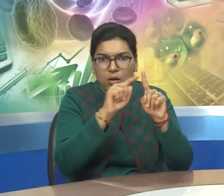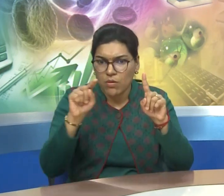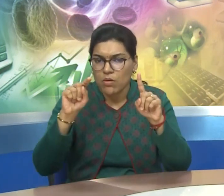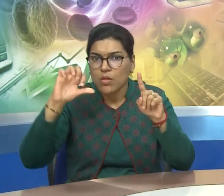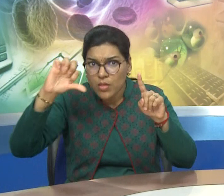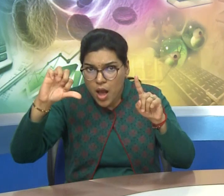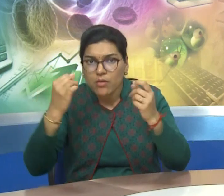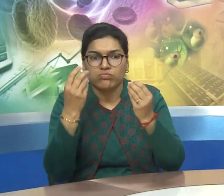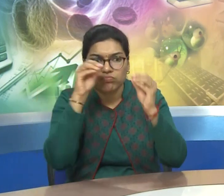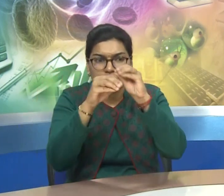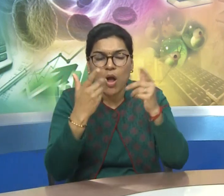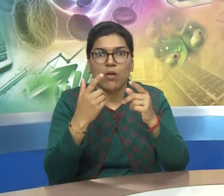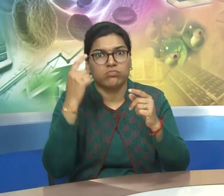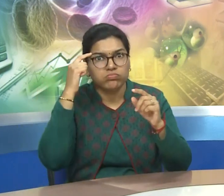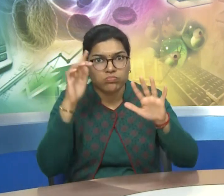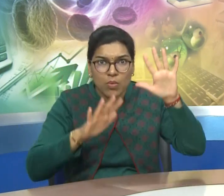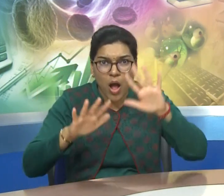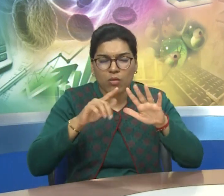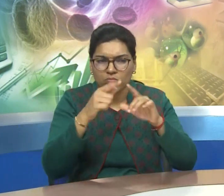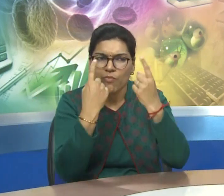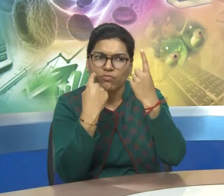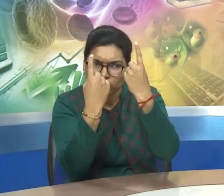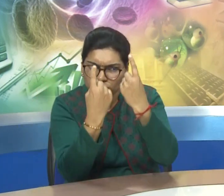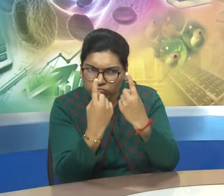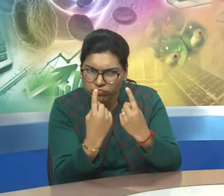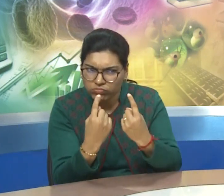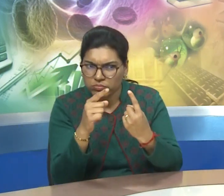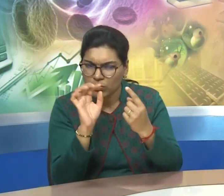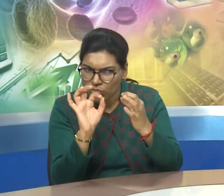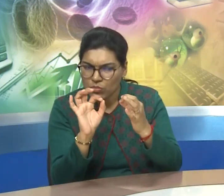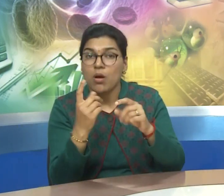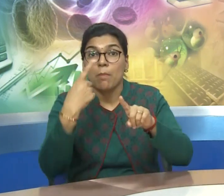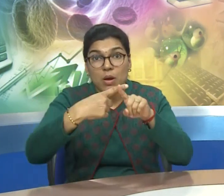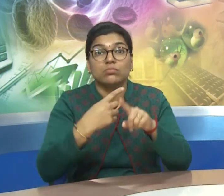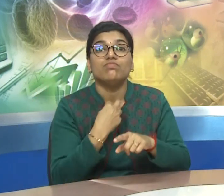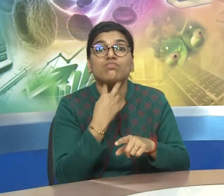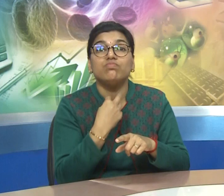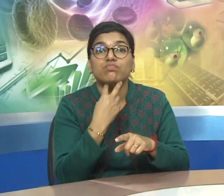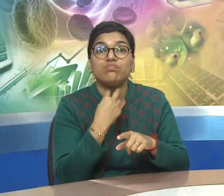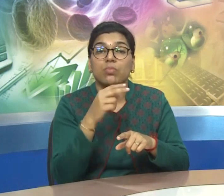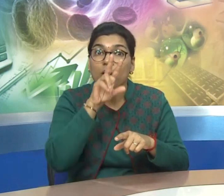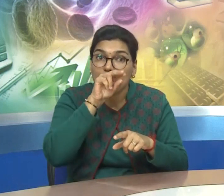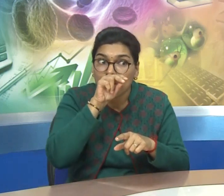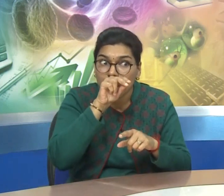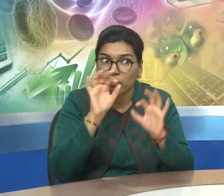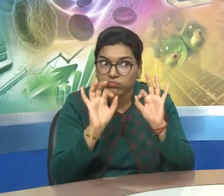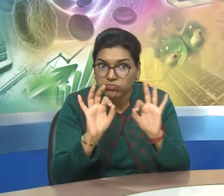the idea plane and later it is synthesized in the verbal plane and in